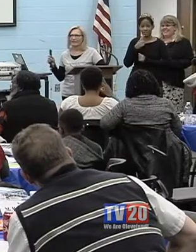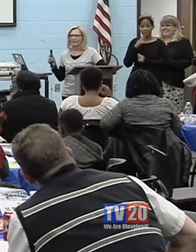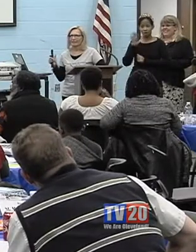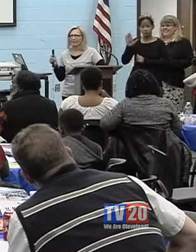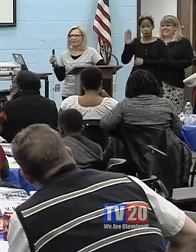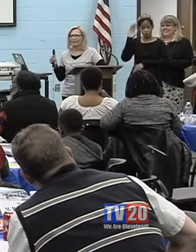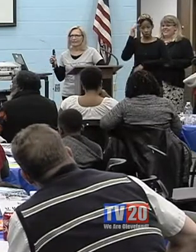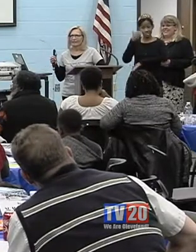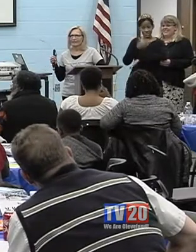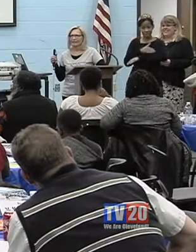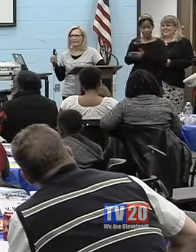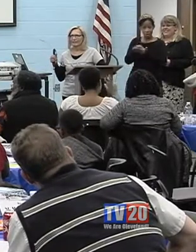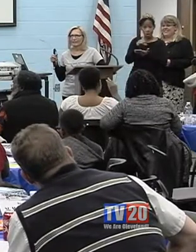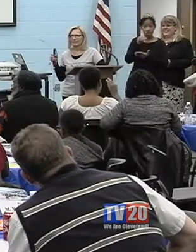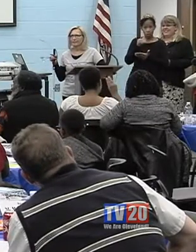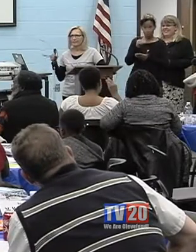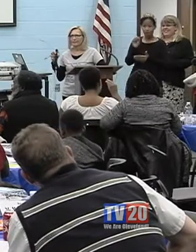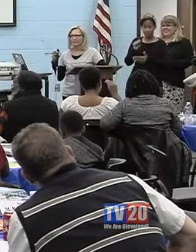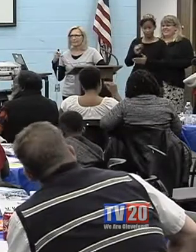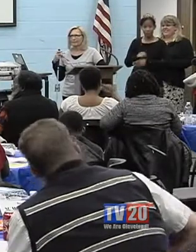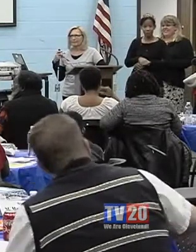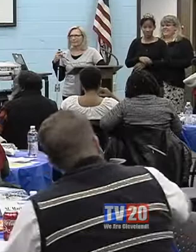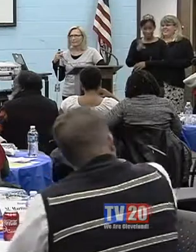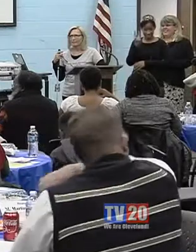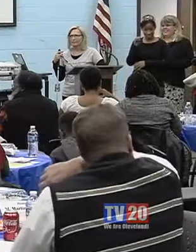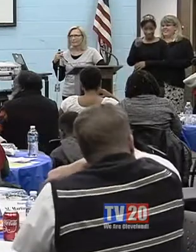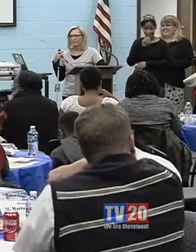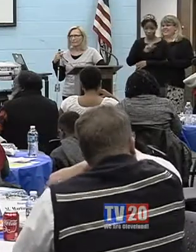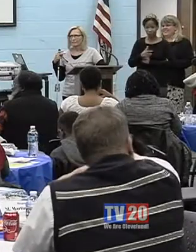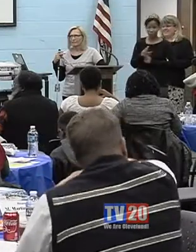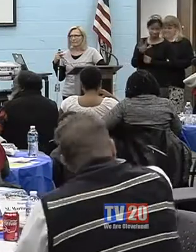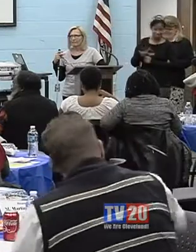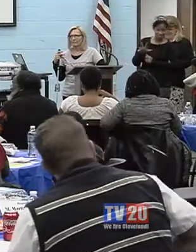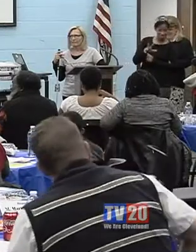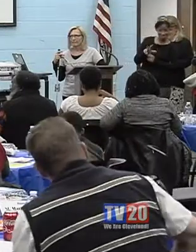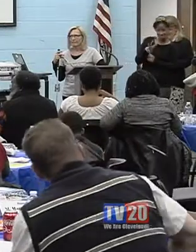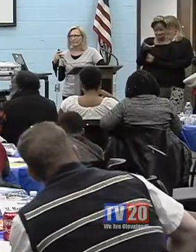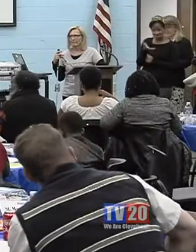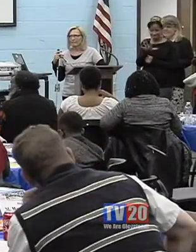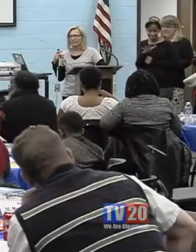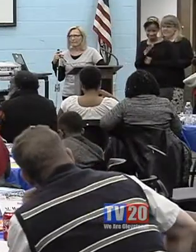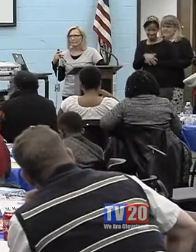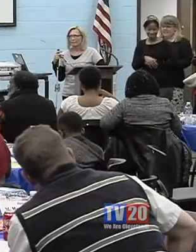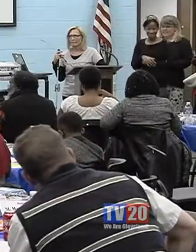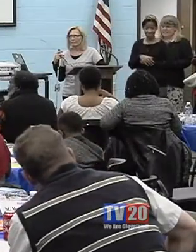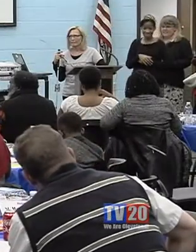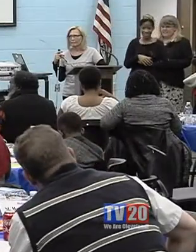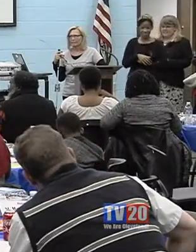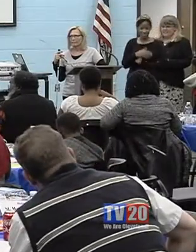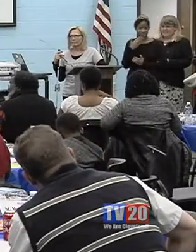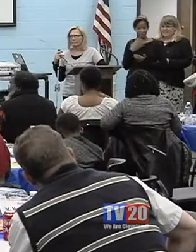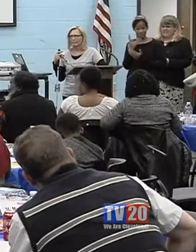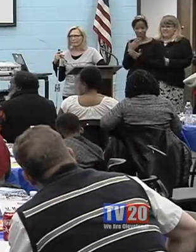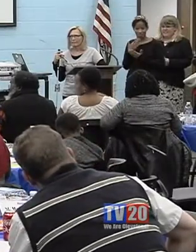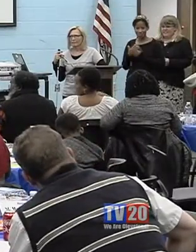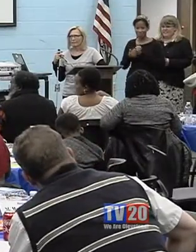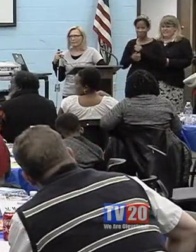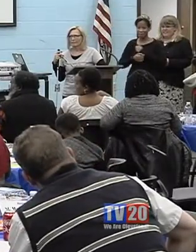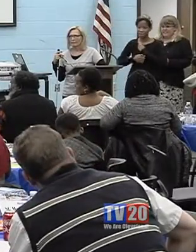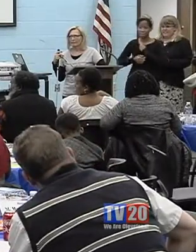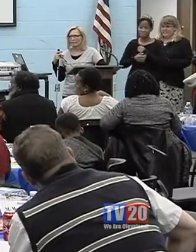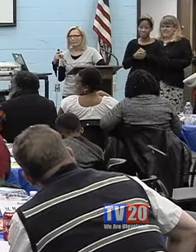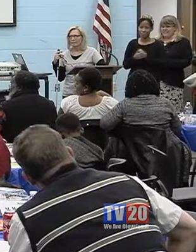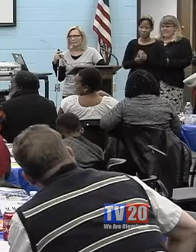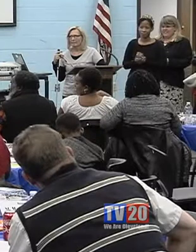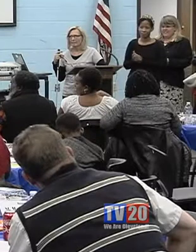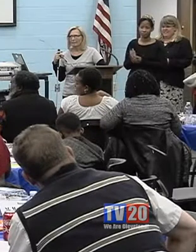drum. And the one thing I really like about Hybrid is it's the one place that he can walk other than